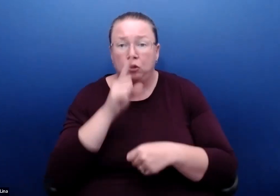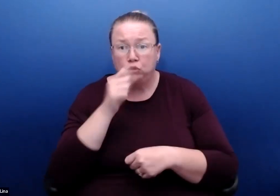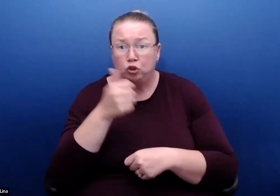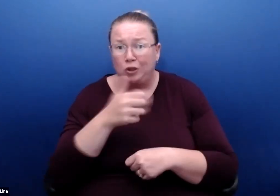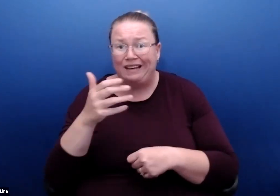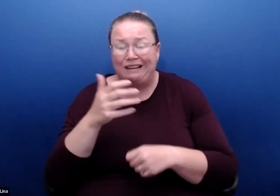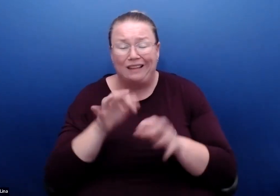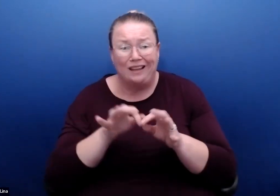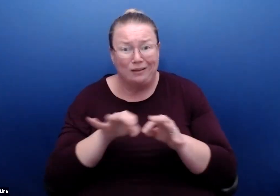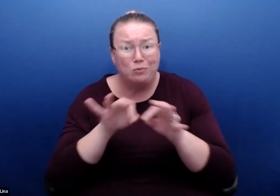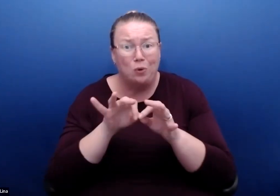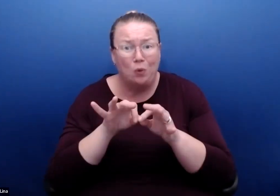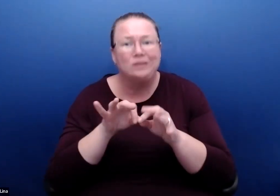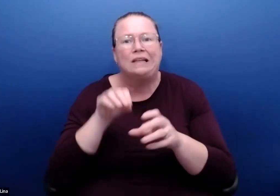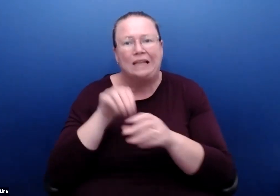the car and out of sight.